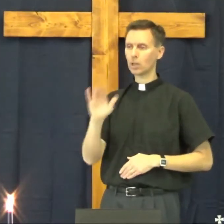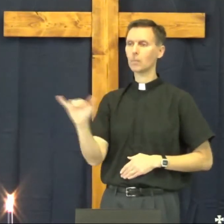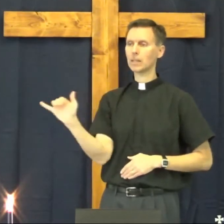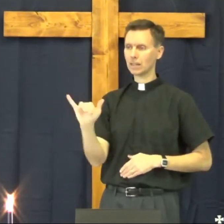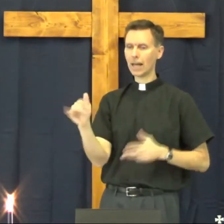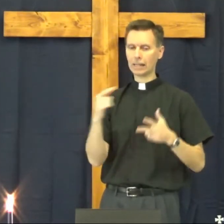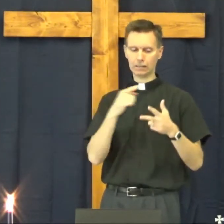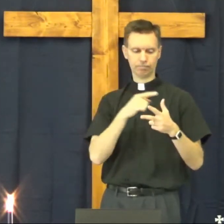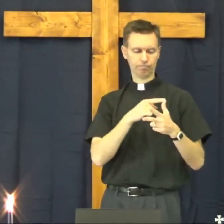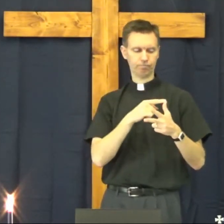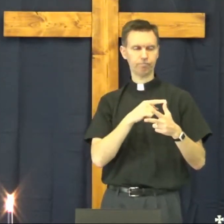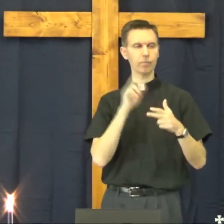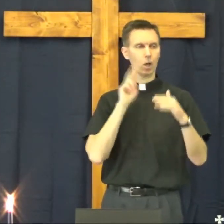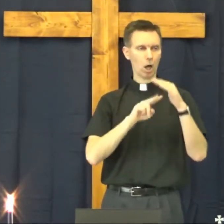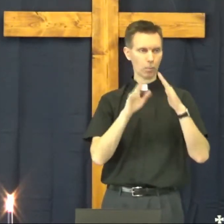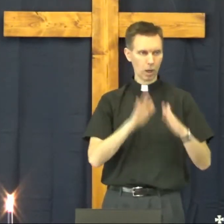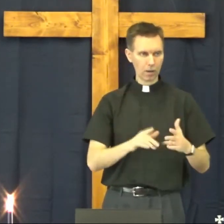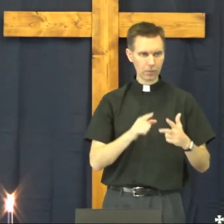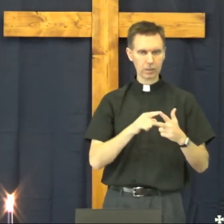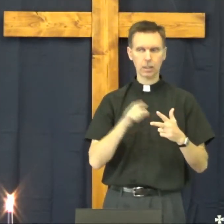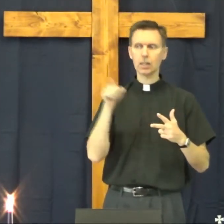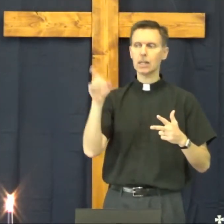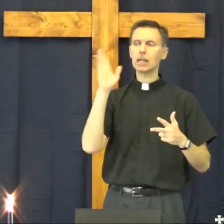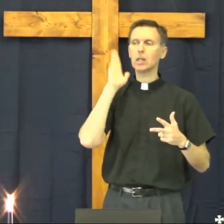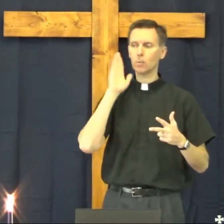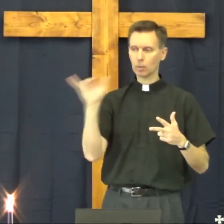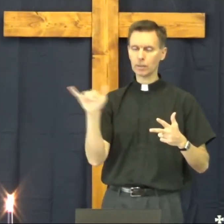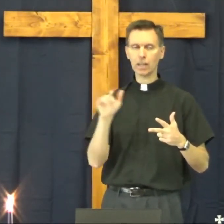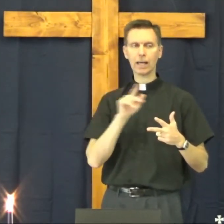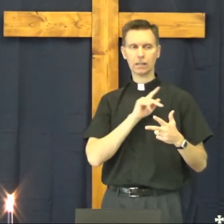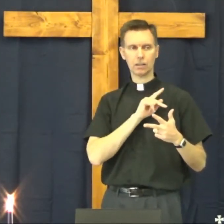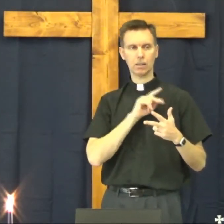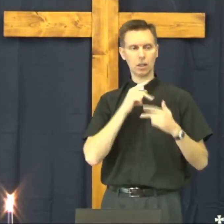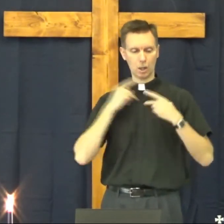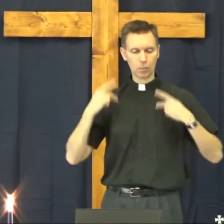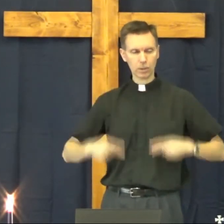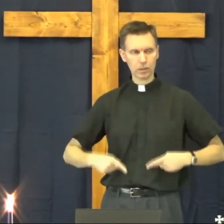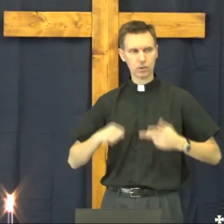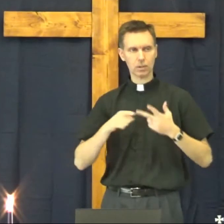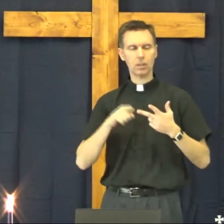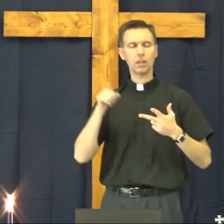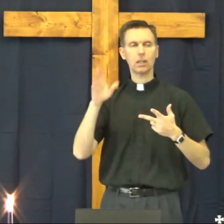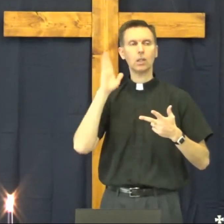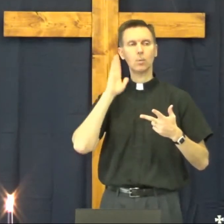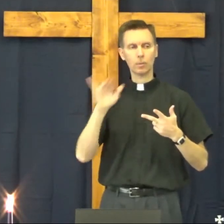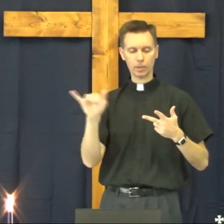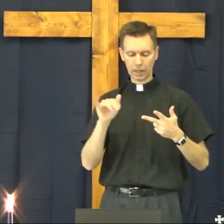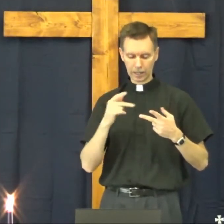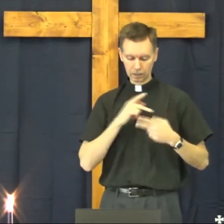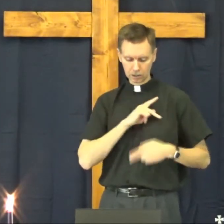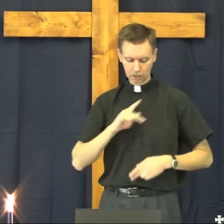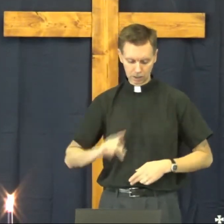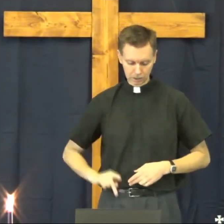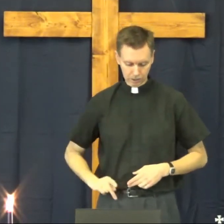be like a prophet. He will be like a priest. He will be like a king.